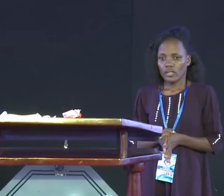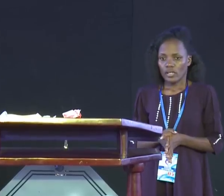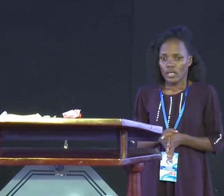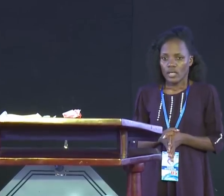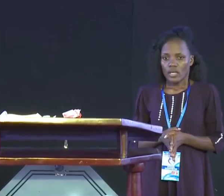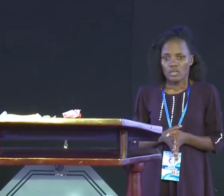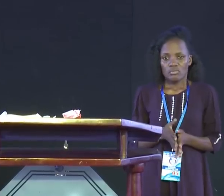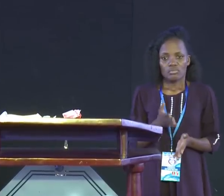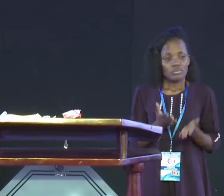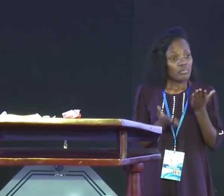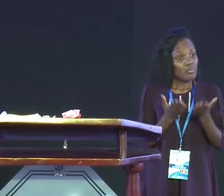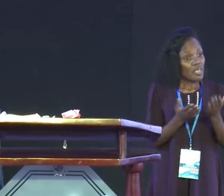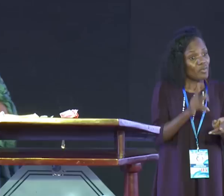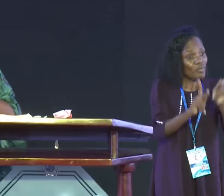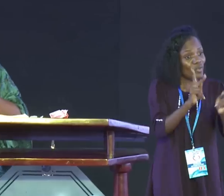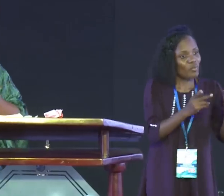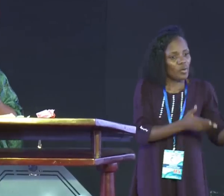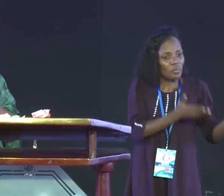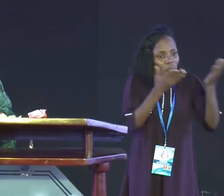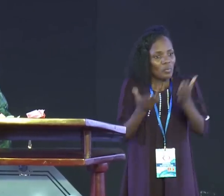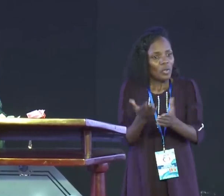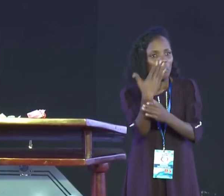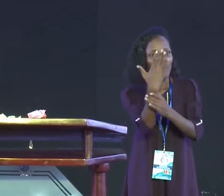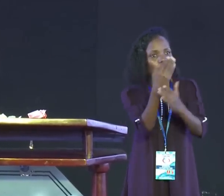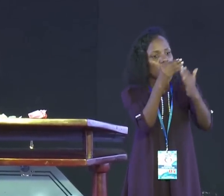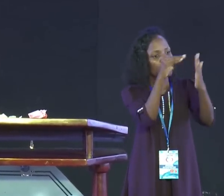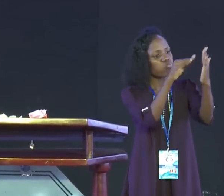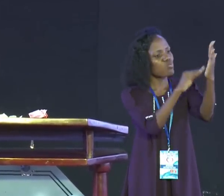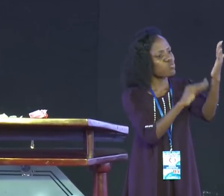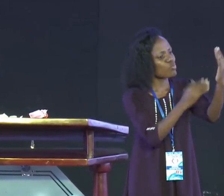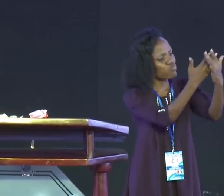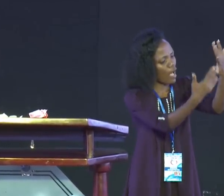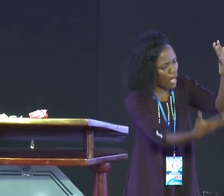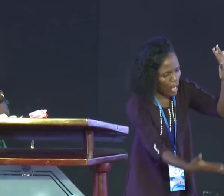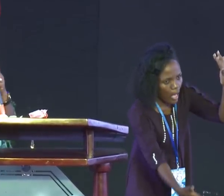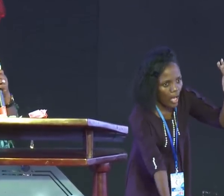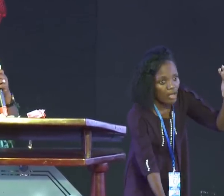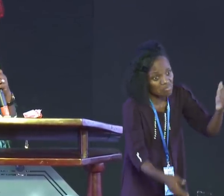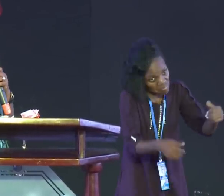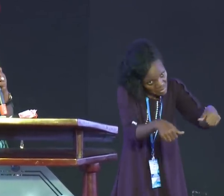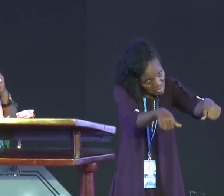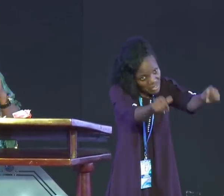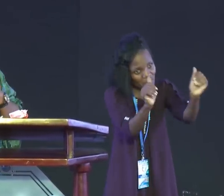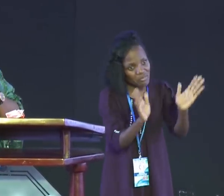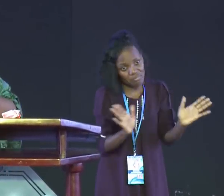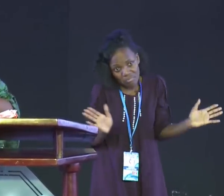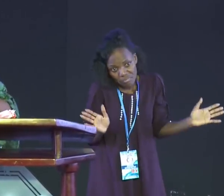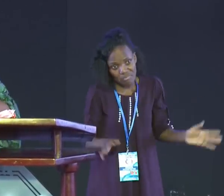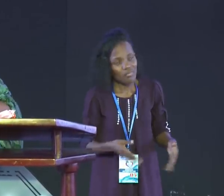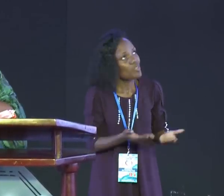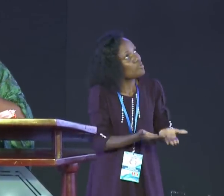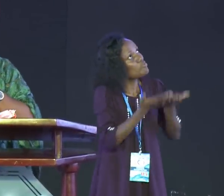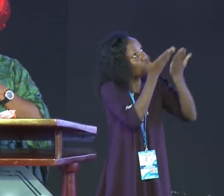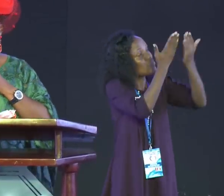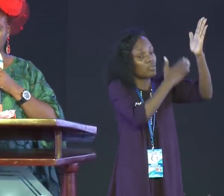Oyinza okuba waze ne list yo sikugano jajiteka maso ga Mukama. If you came with your list, I don't refute you, kindly put it before